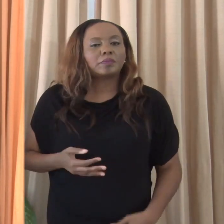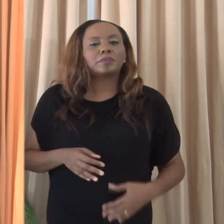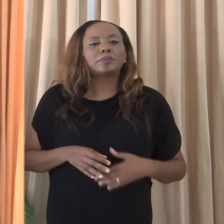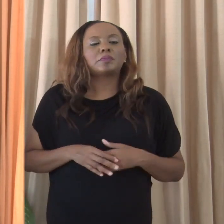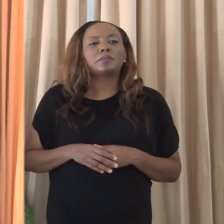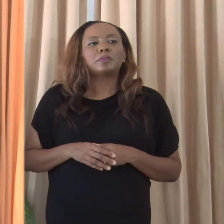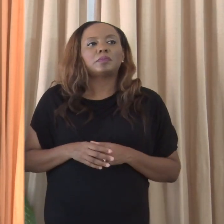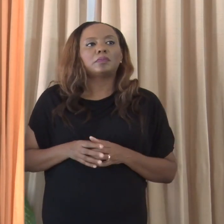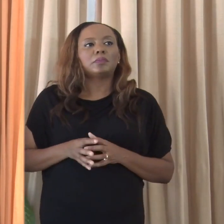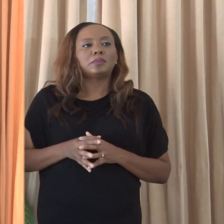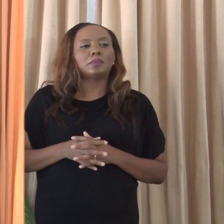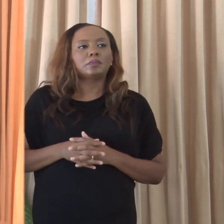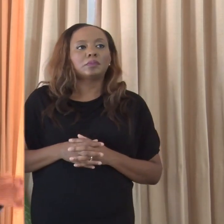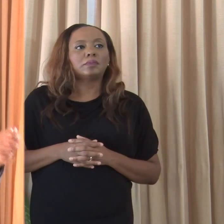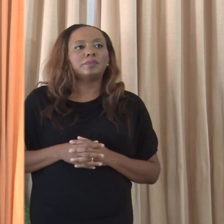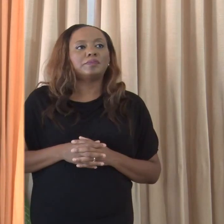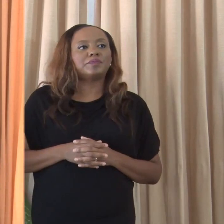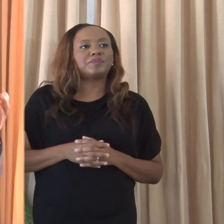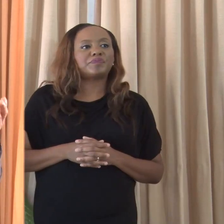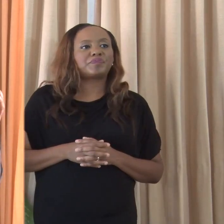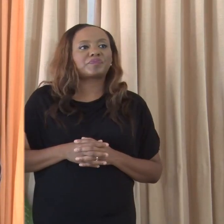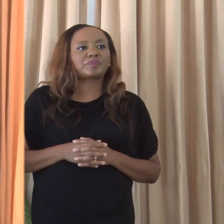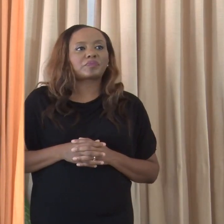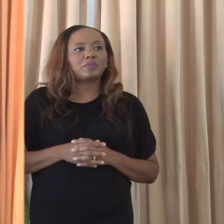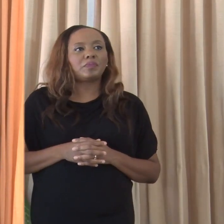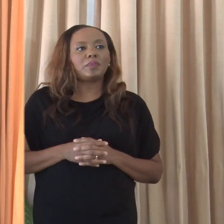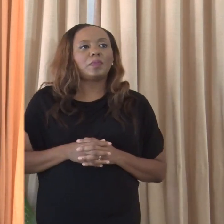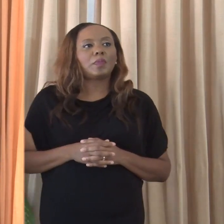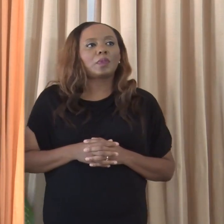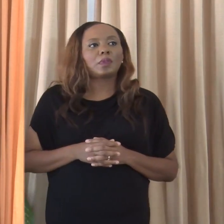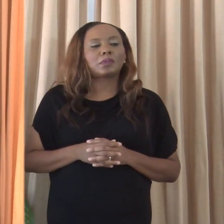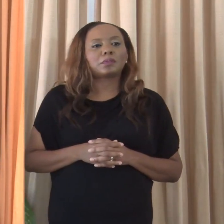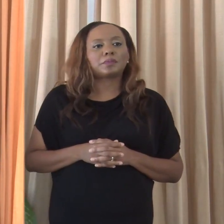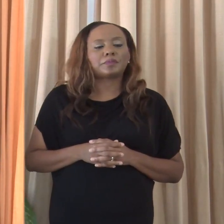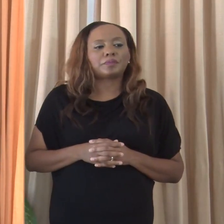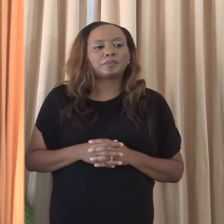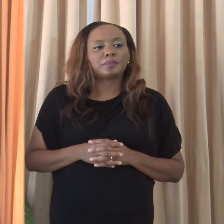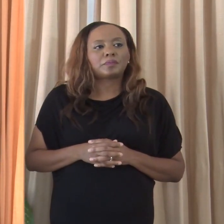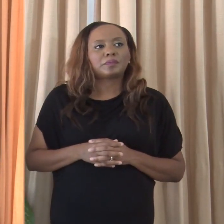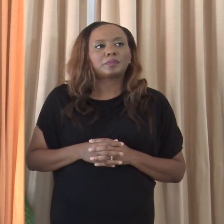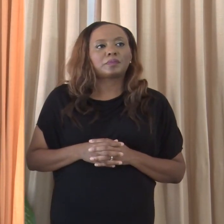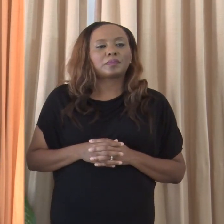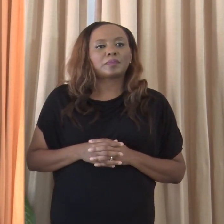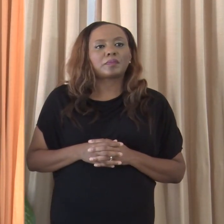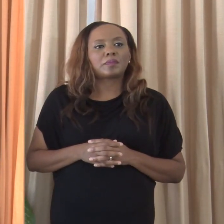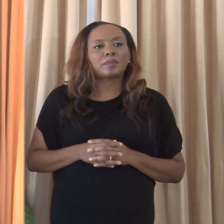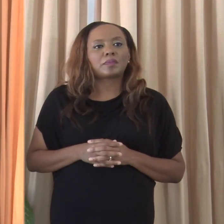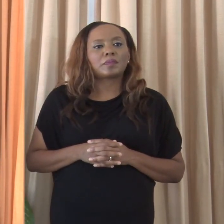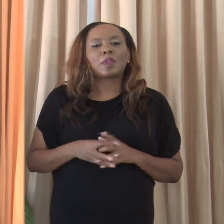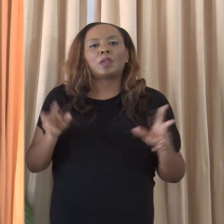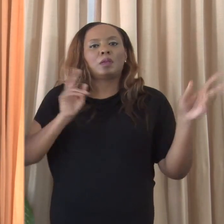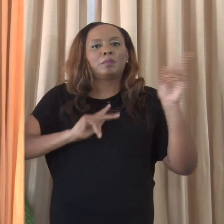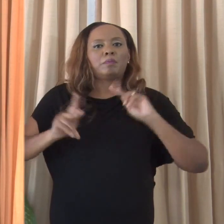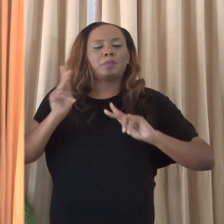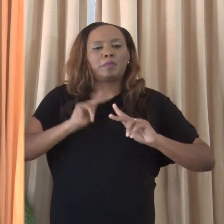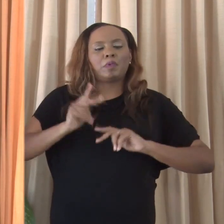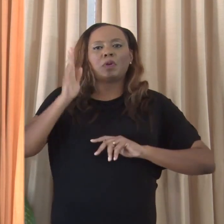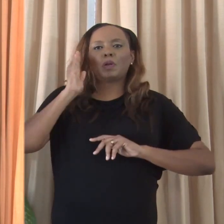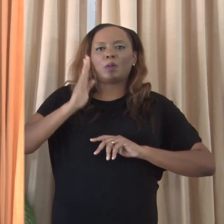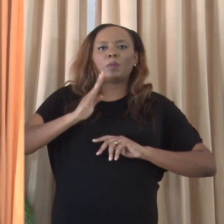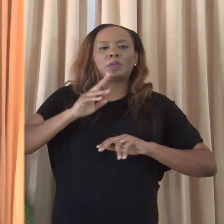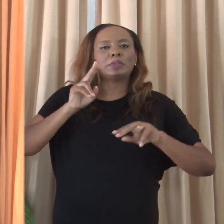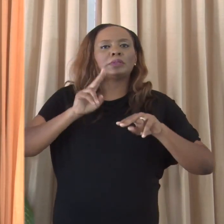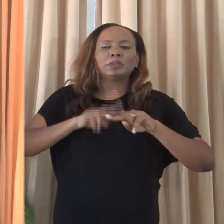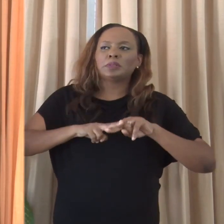say, again, the question will be asked by people who sit down and think through these things, as they